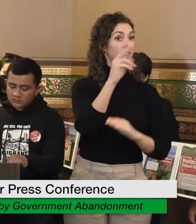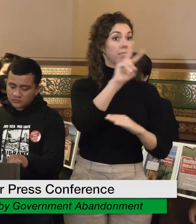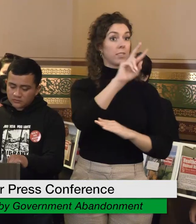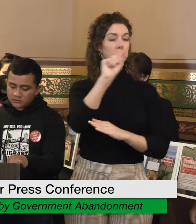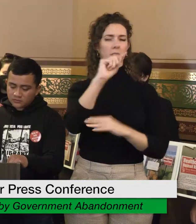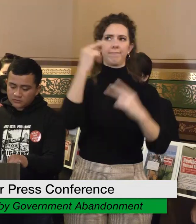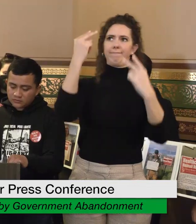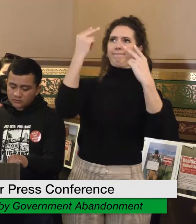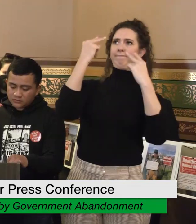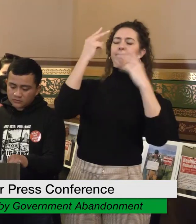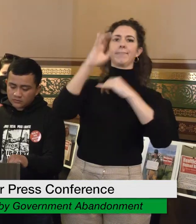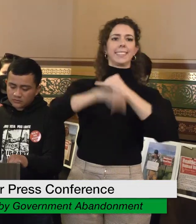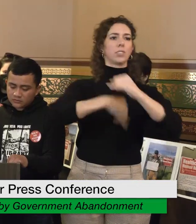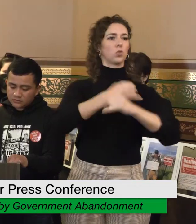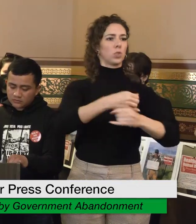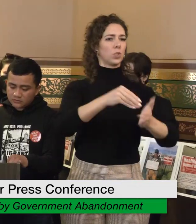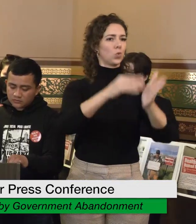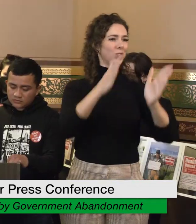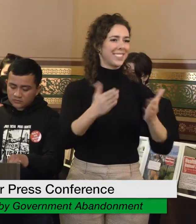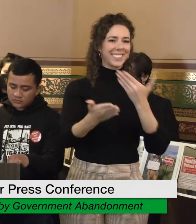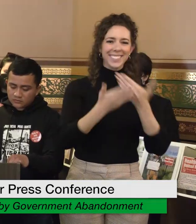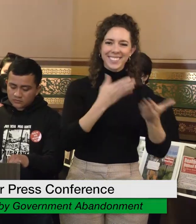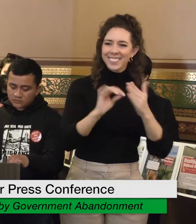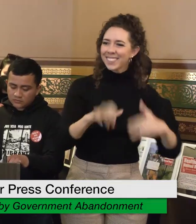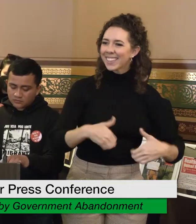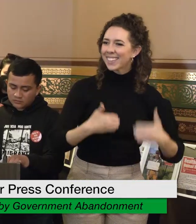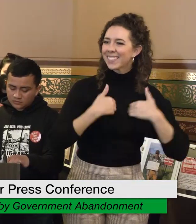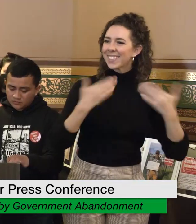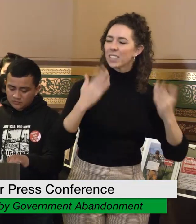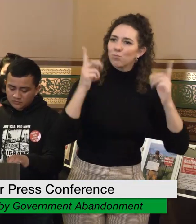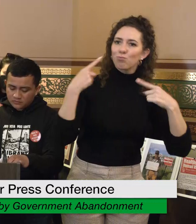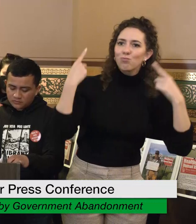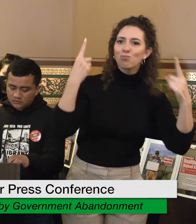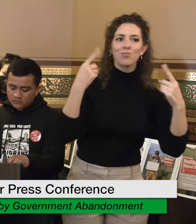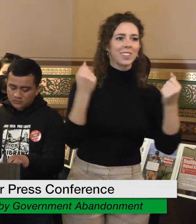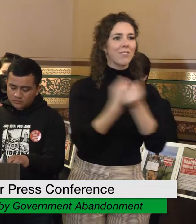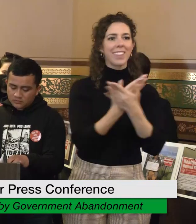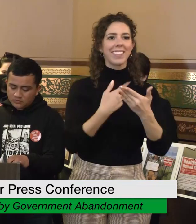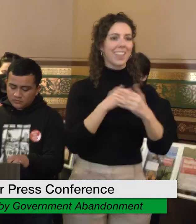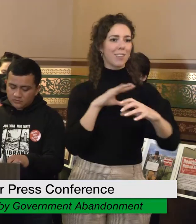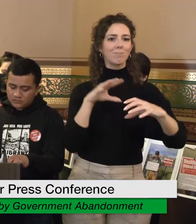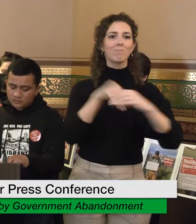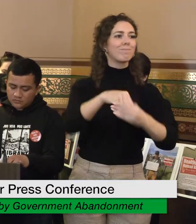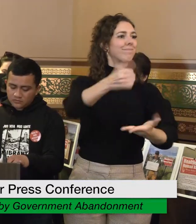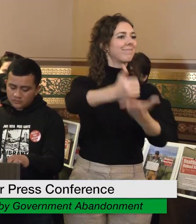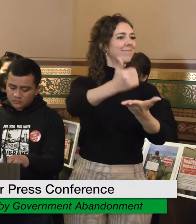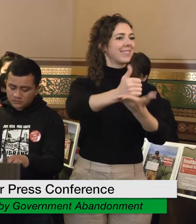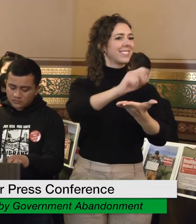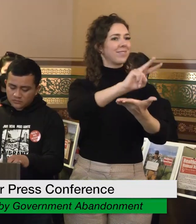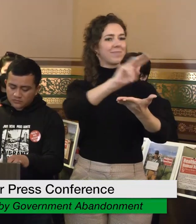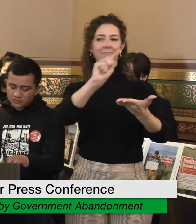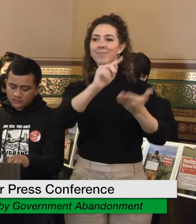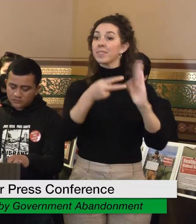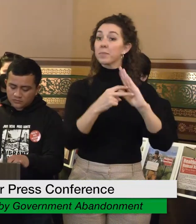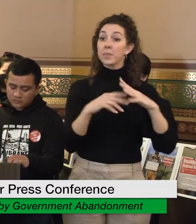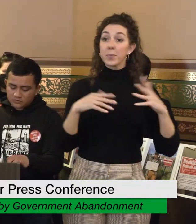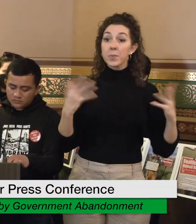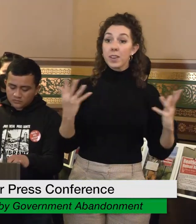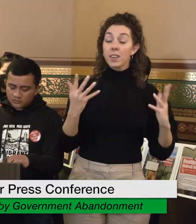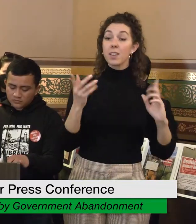an international student, regardless of how long you've been here in Vermont or everything that you're contributing to Vermont. So this means that